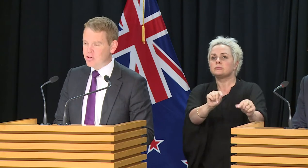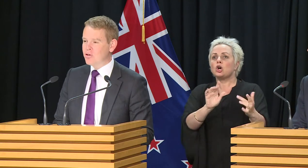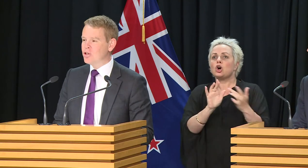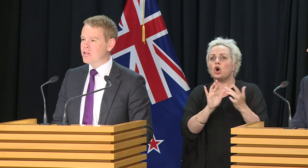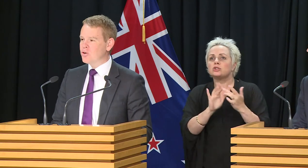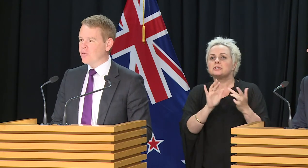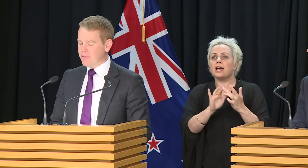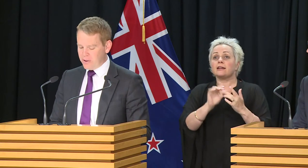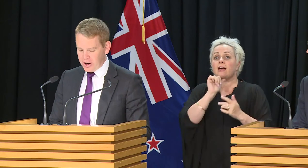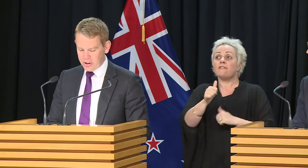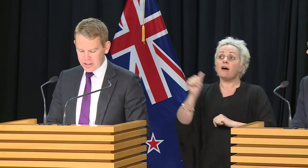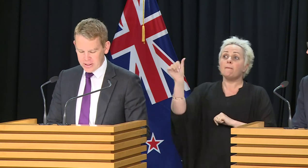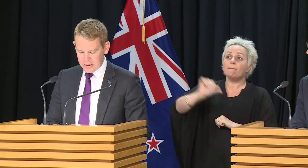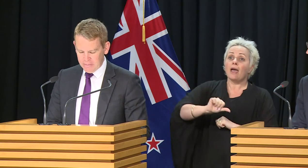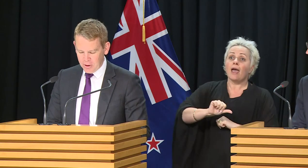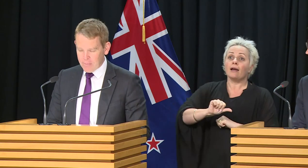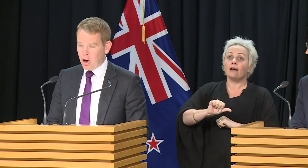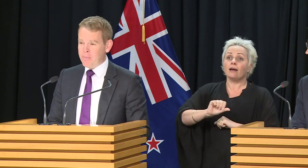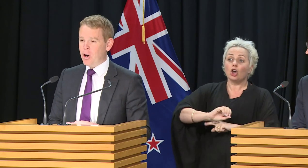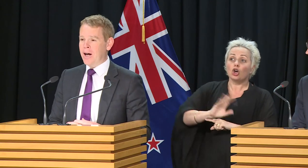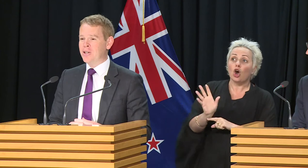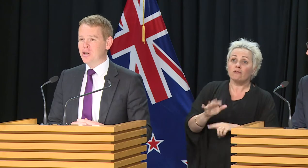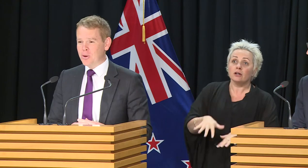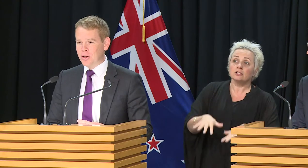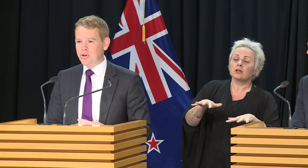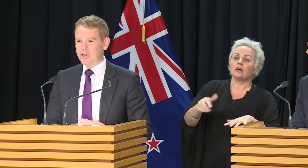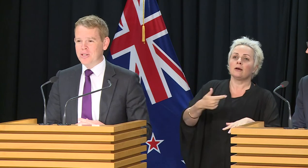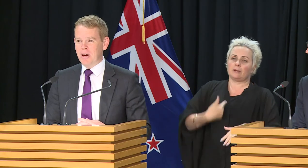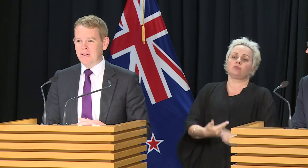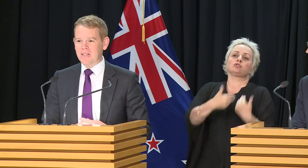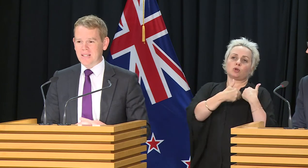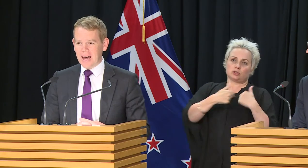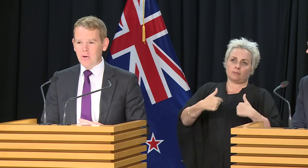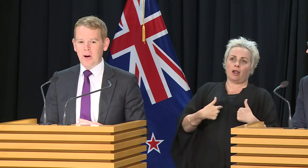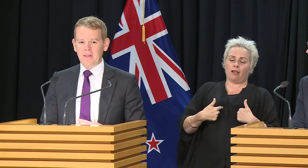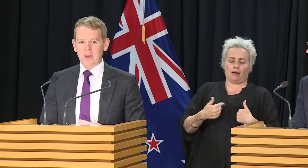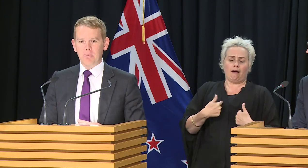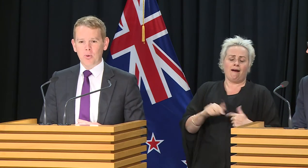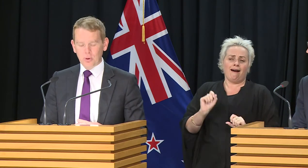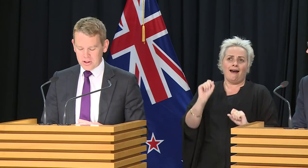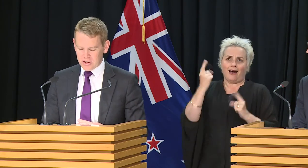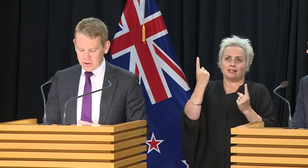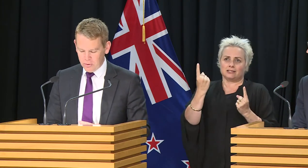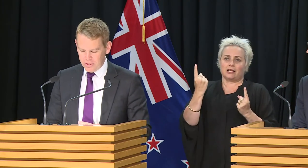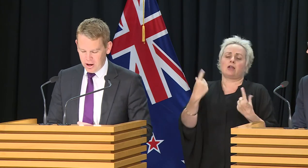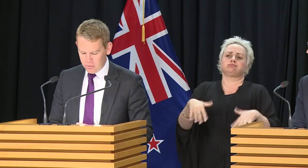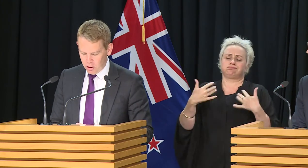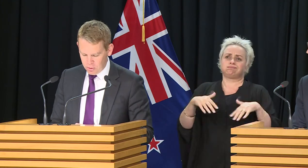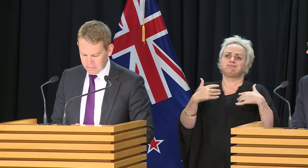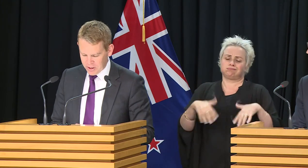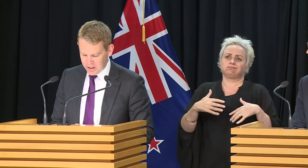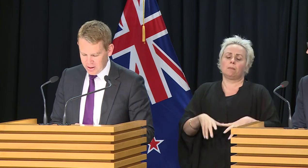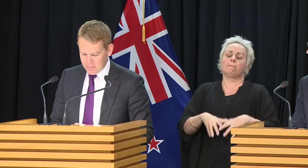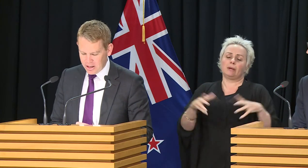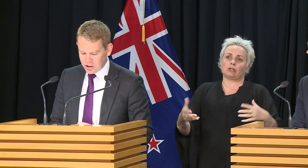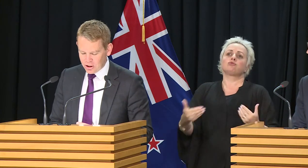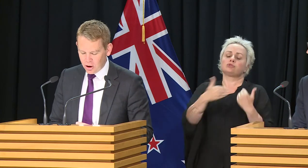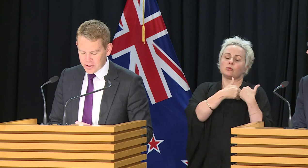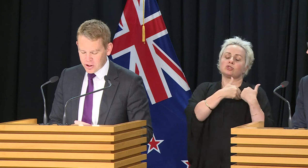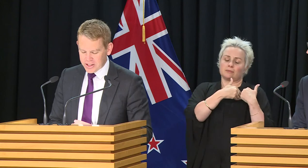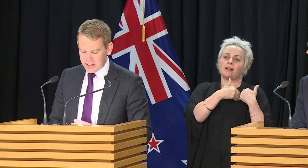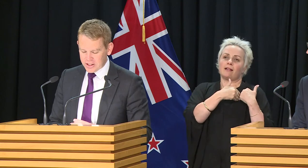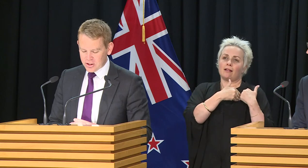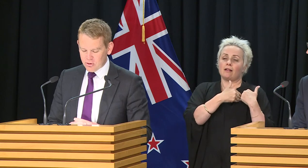of any resurgence of the virus. I'm under no illusions about the scale and the importance of that role.